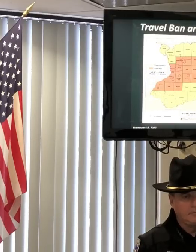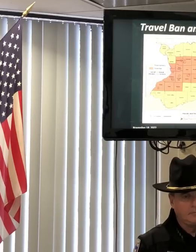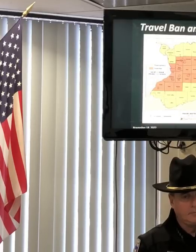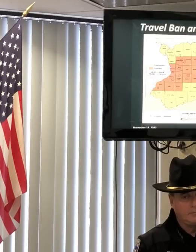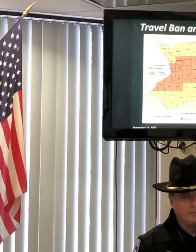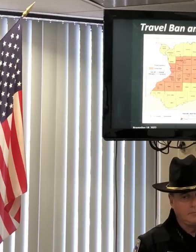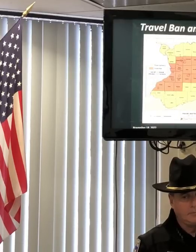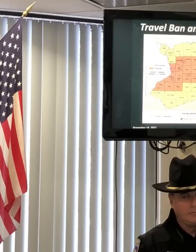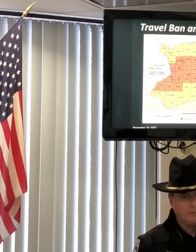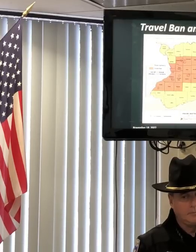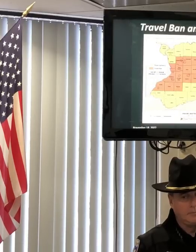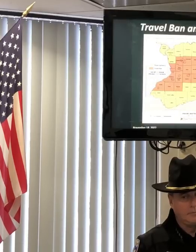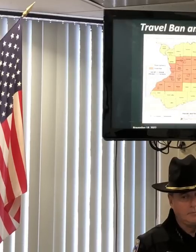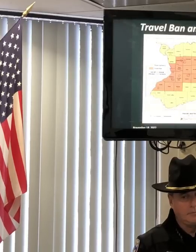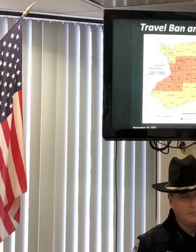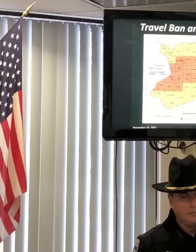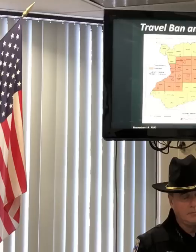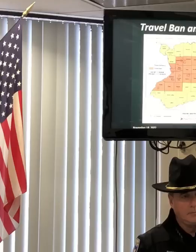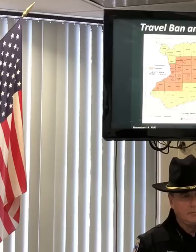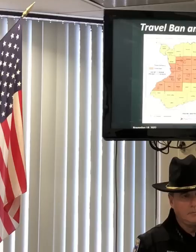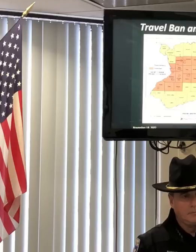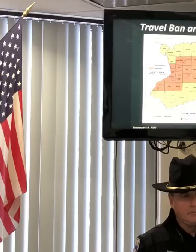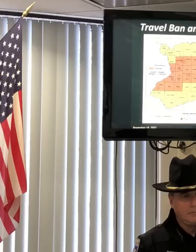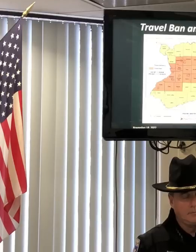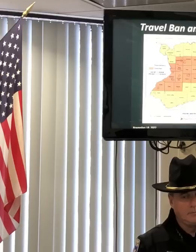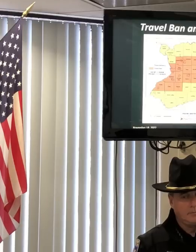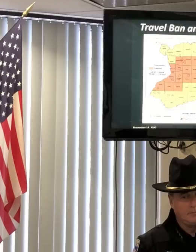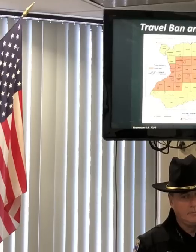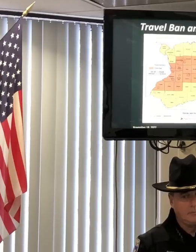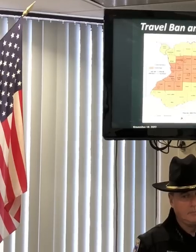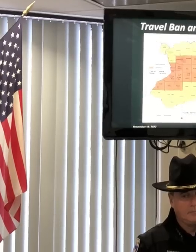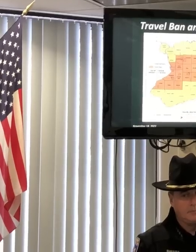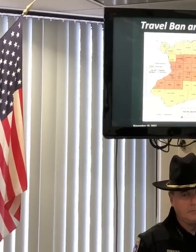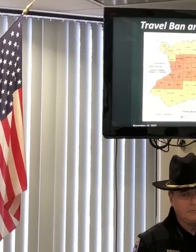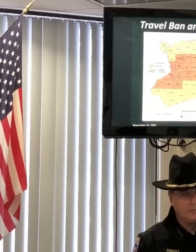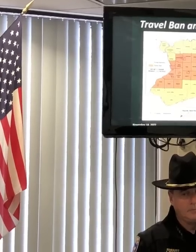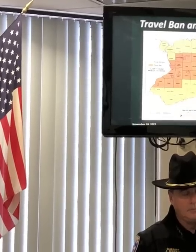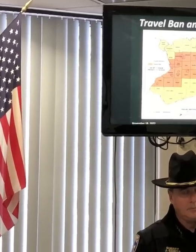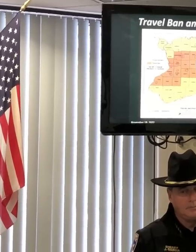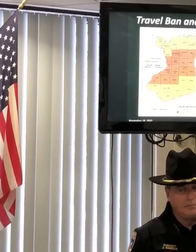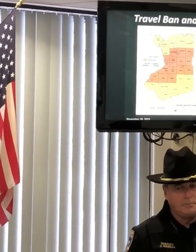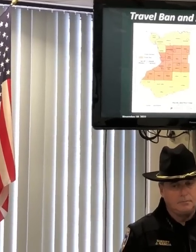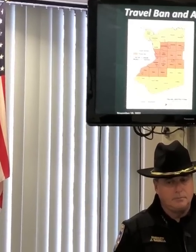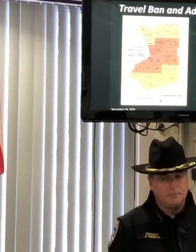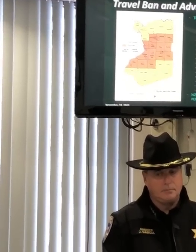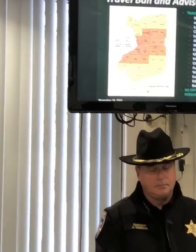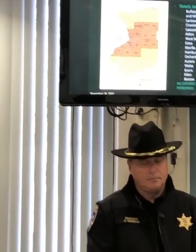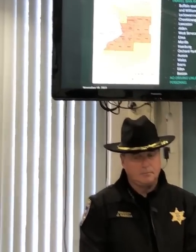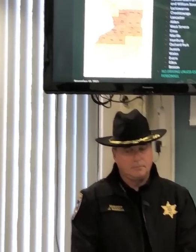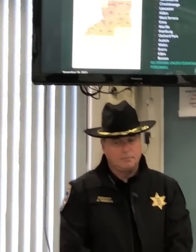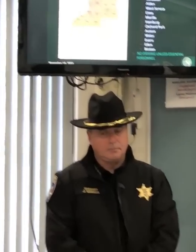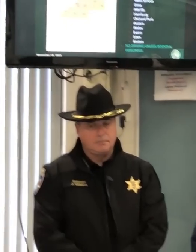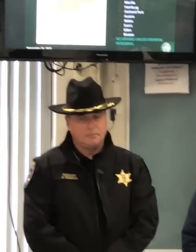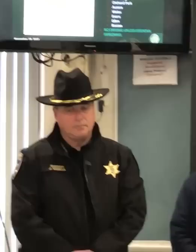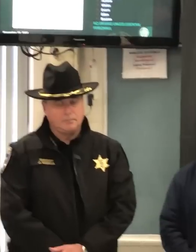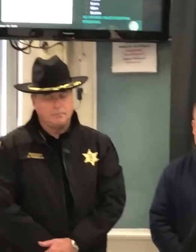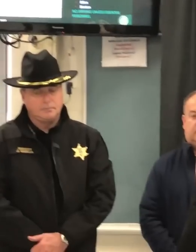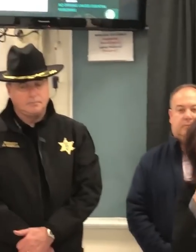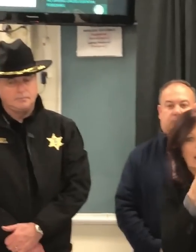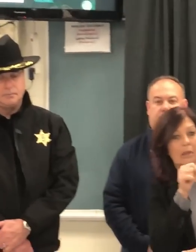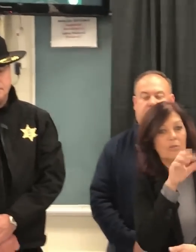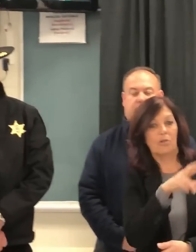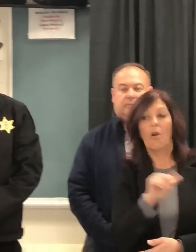hammered. As we'll talk about, Erie County is helping the city of Lackawanna out. The town of Cheektowaga, the town of Lancaster, the town